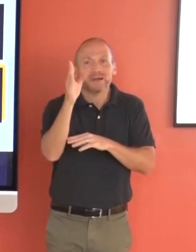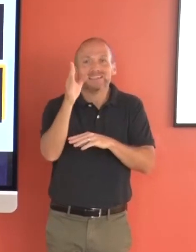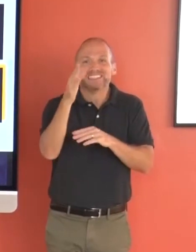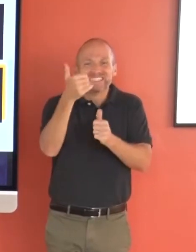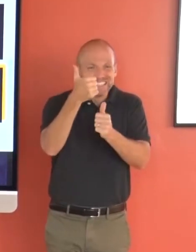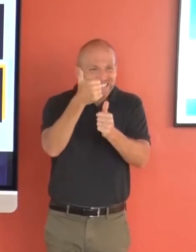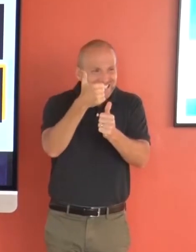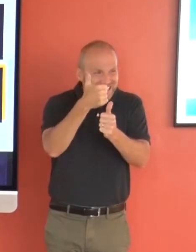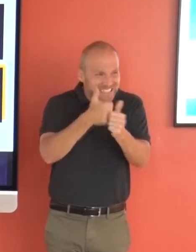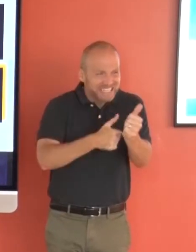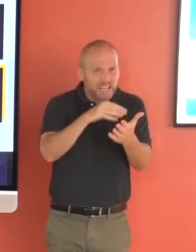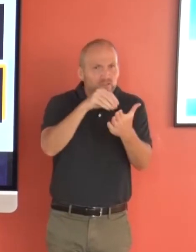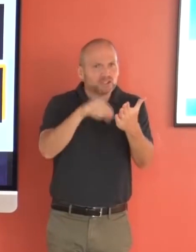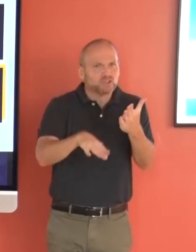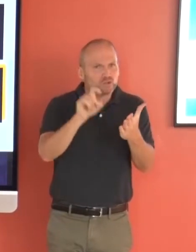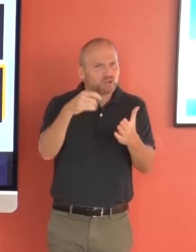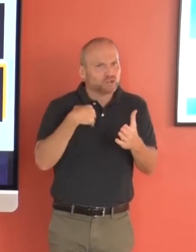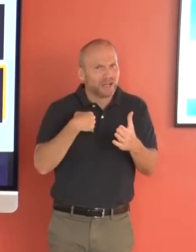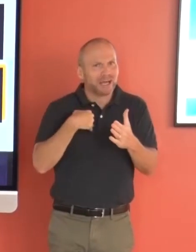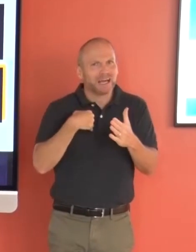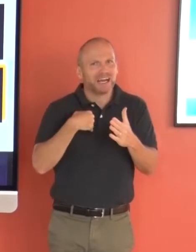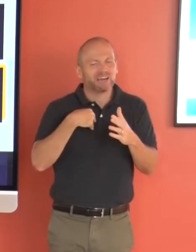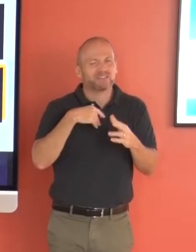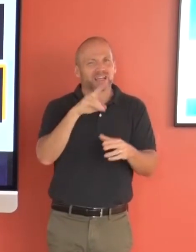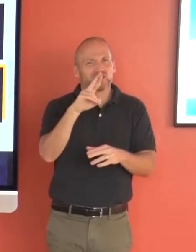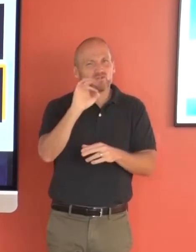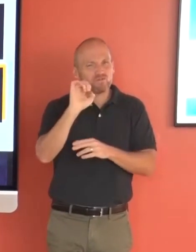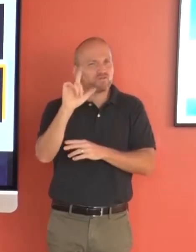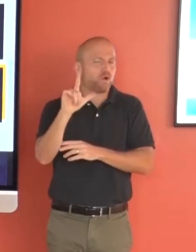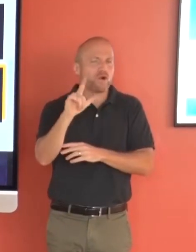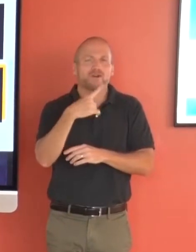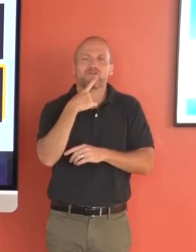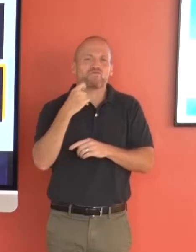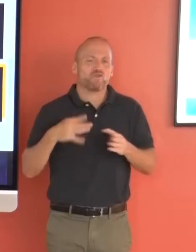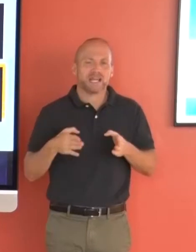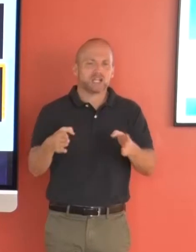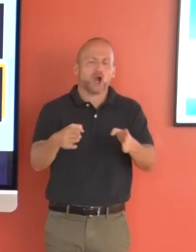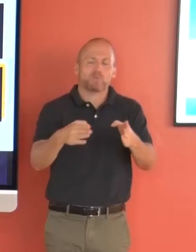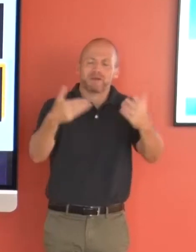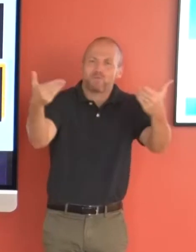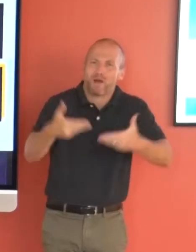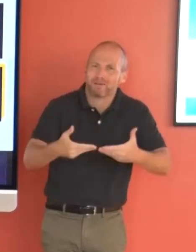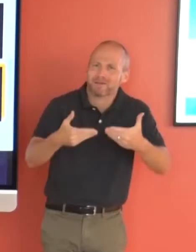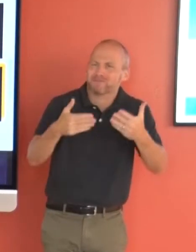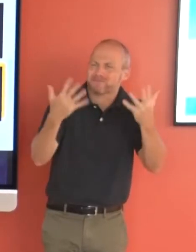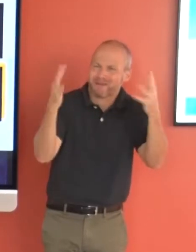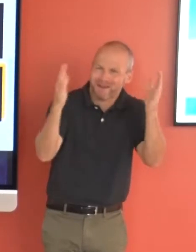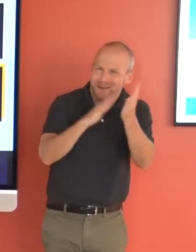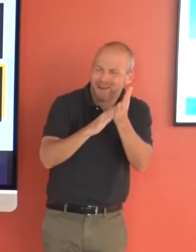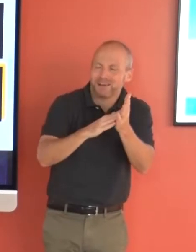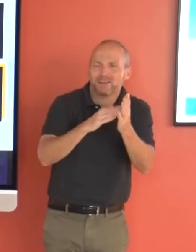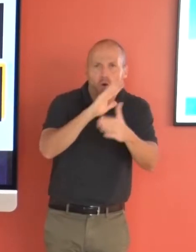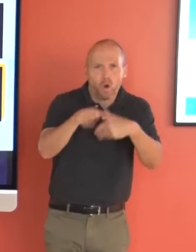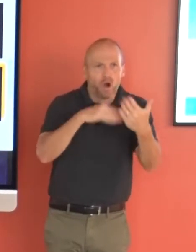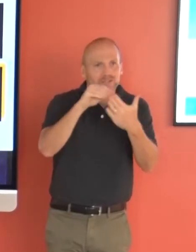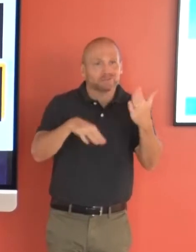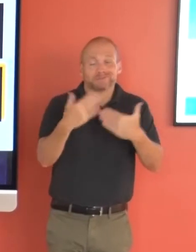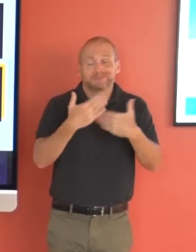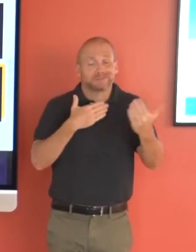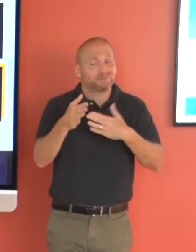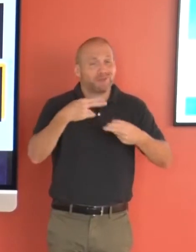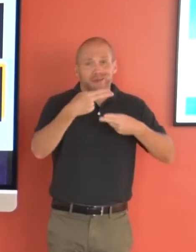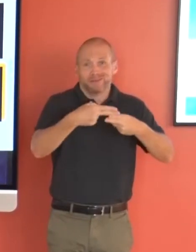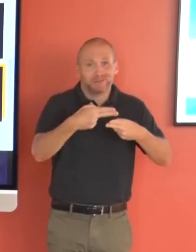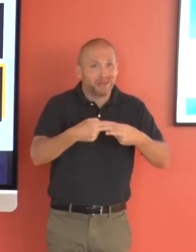Every single student deserves a royal red carpet treatment. Every single student. It doesn't matter what their name